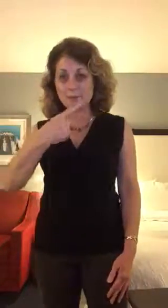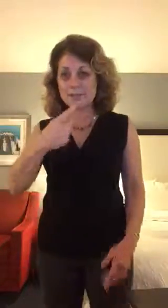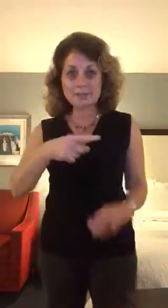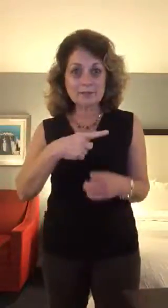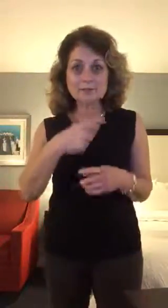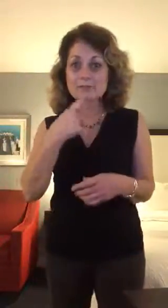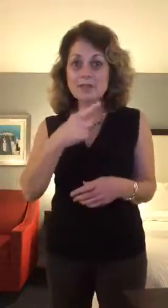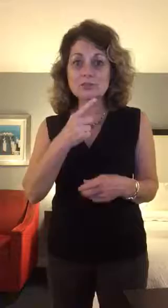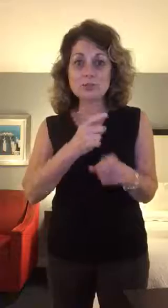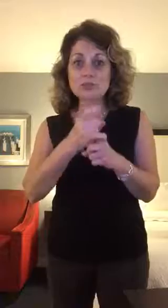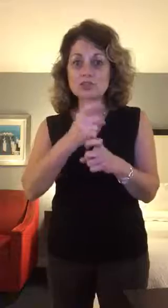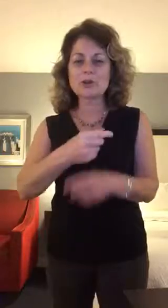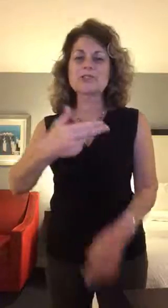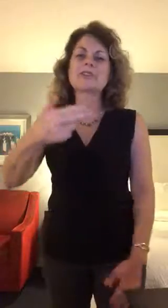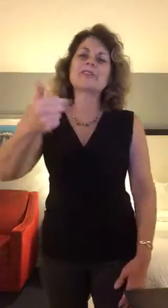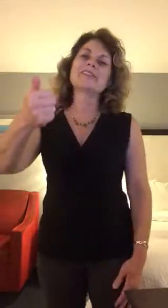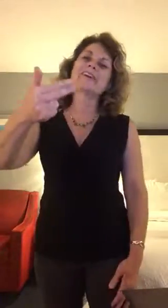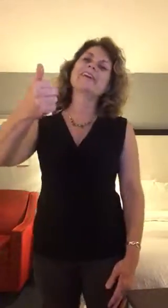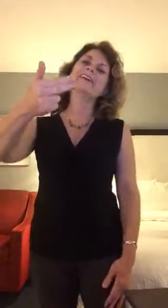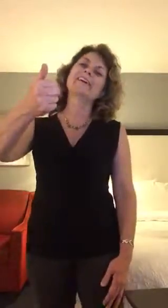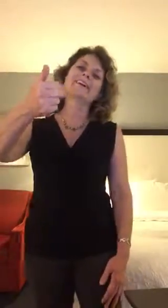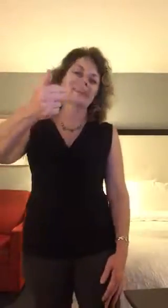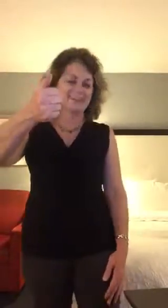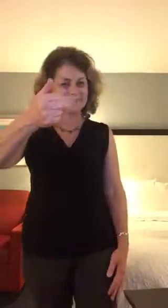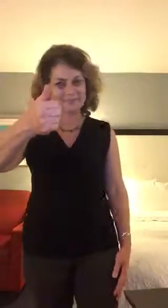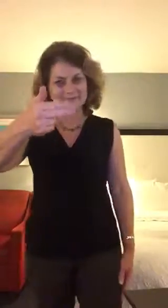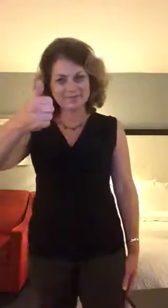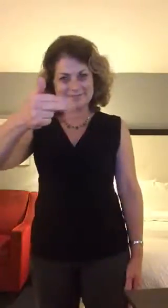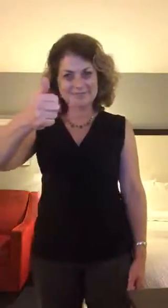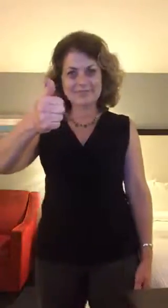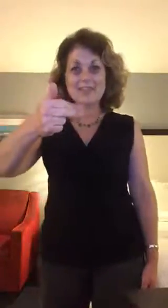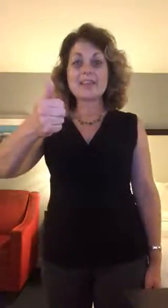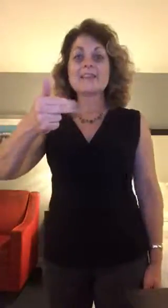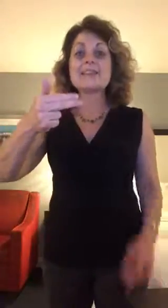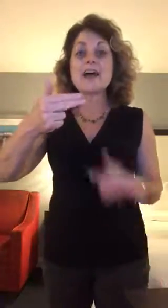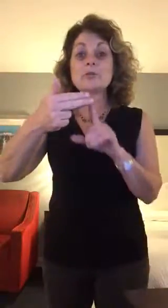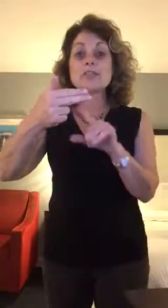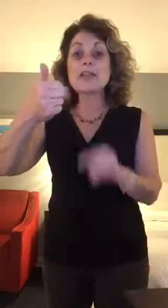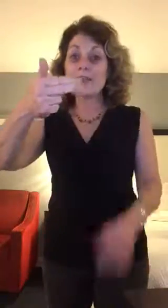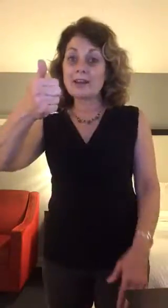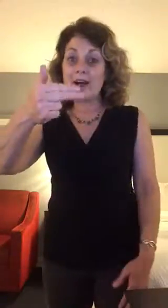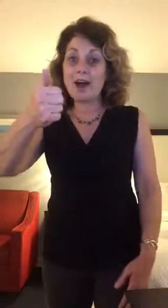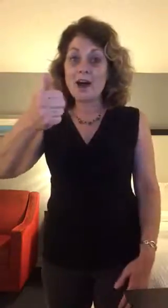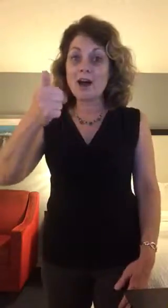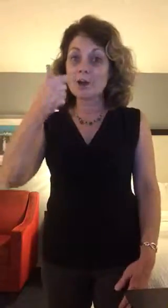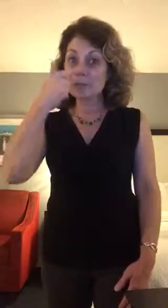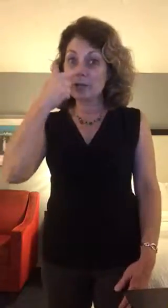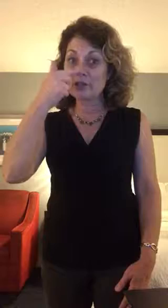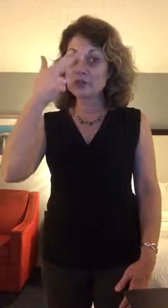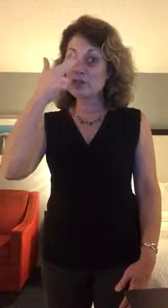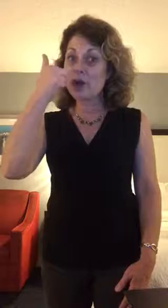someone tells you a joke and you're going, ha, ha, ha. Now take that ha, ha and put it on your